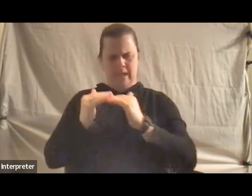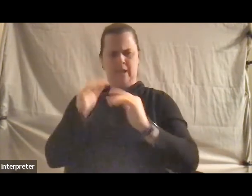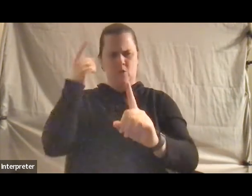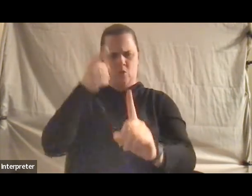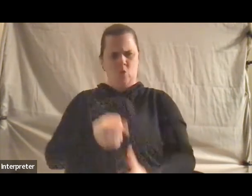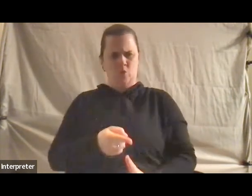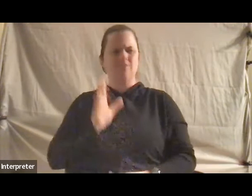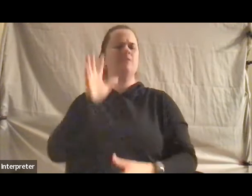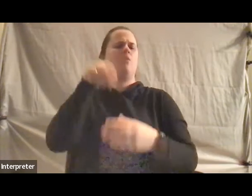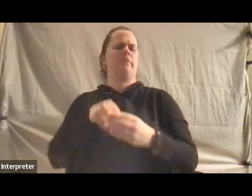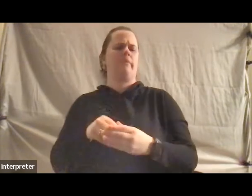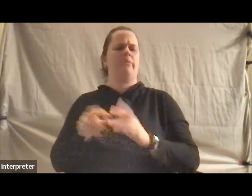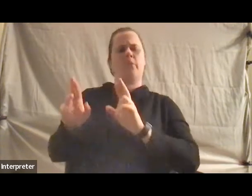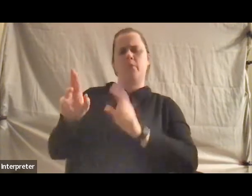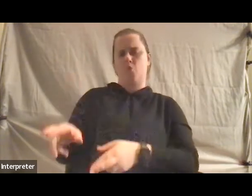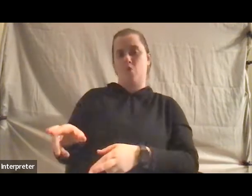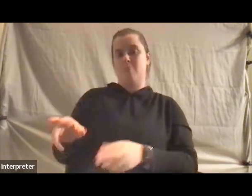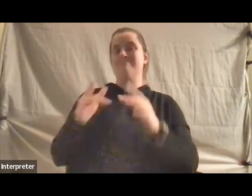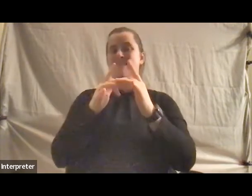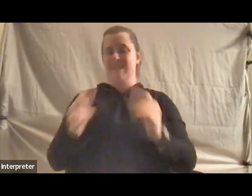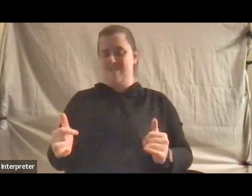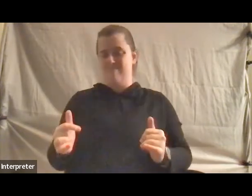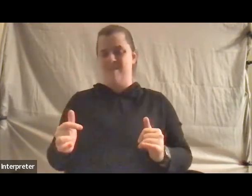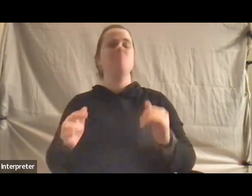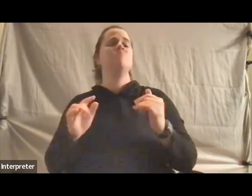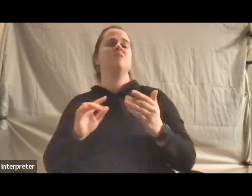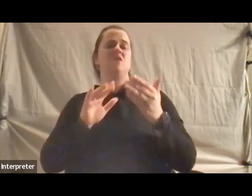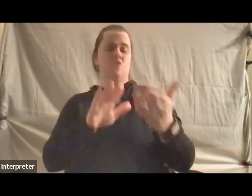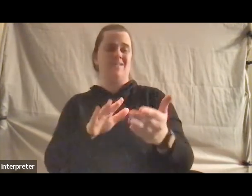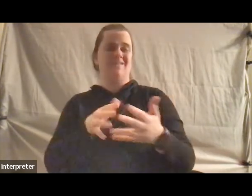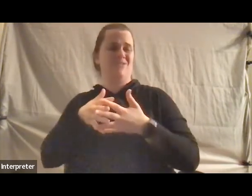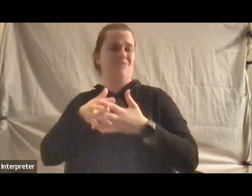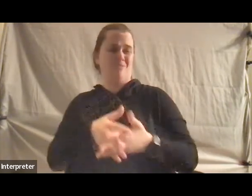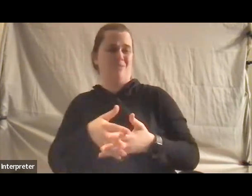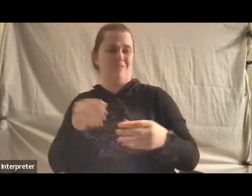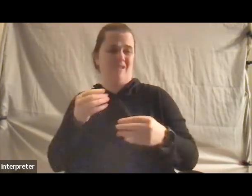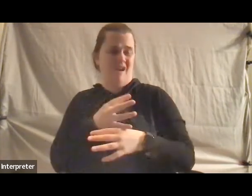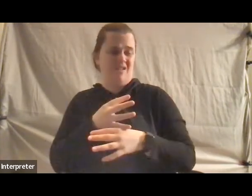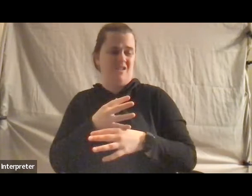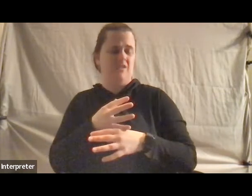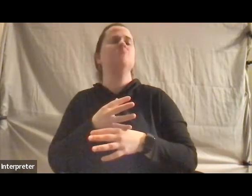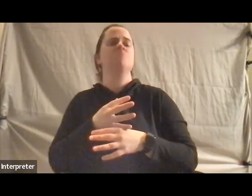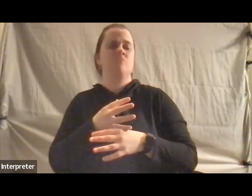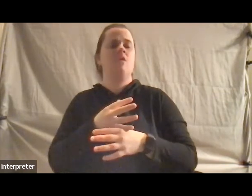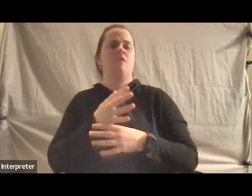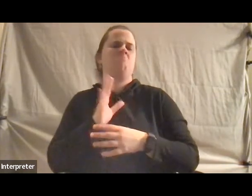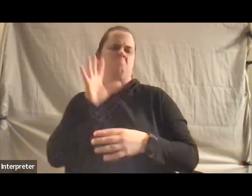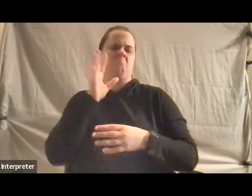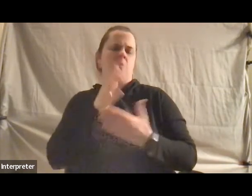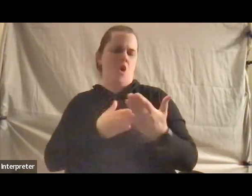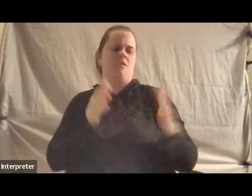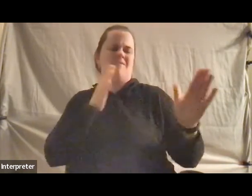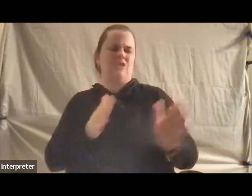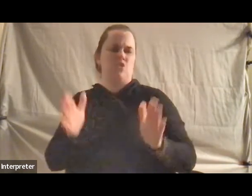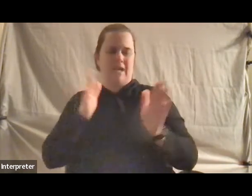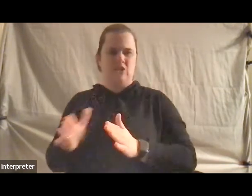report. While addressing the root causes is a necessary part of our strategy, it doesn't address those